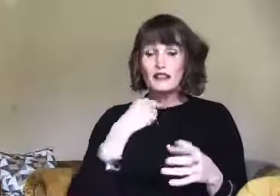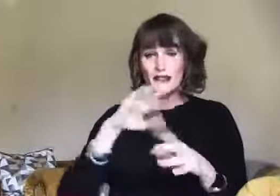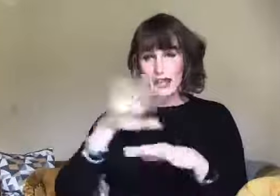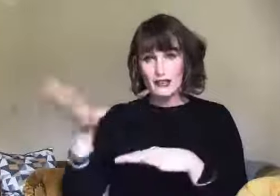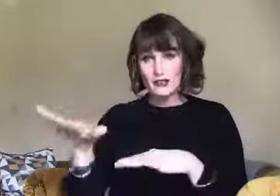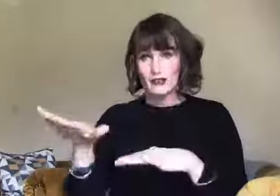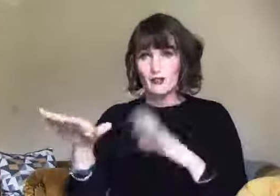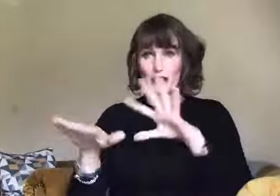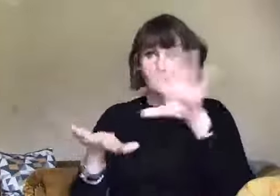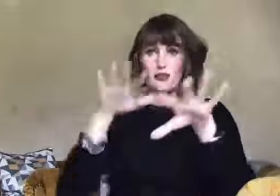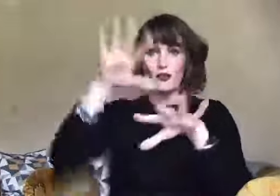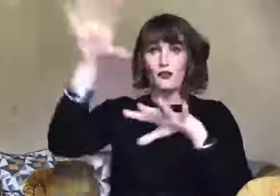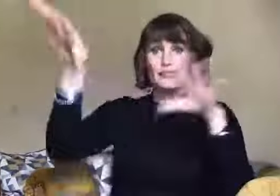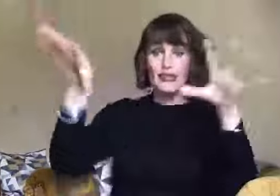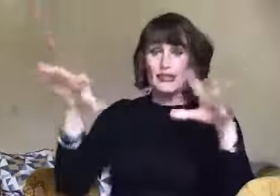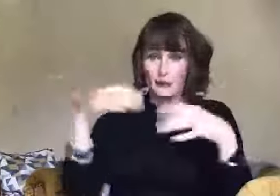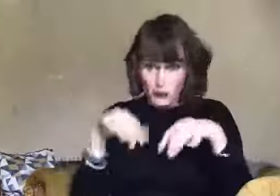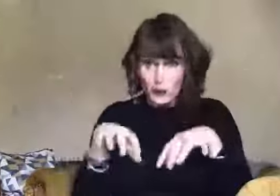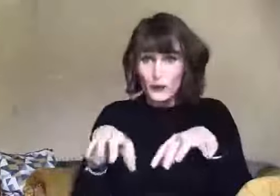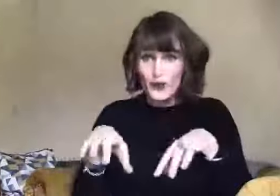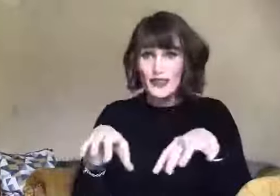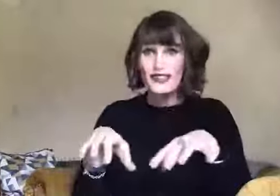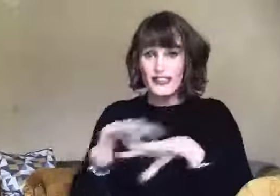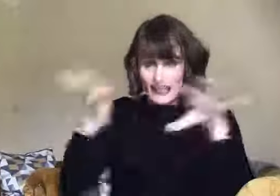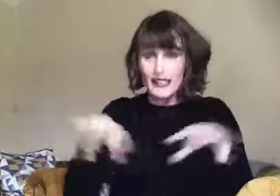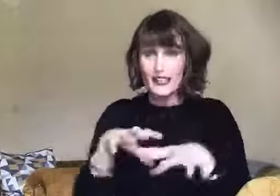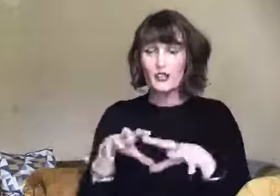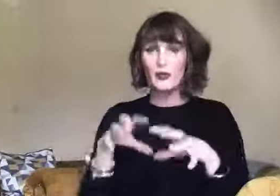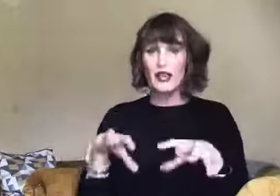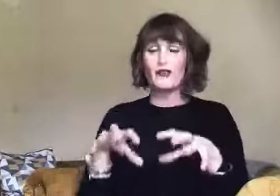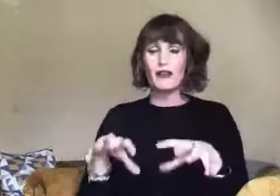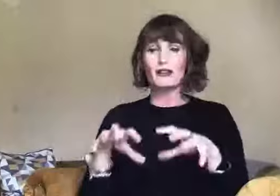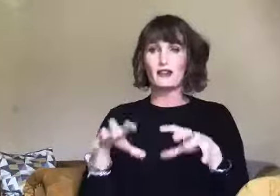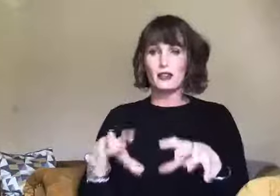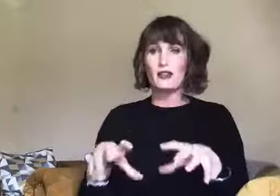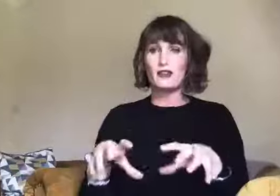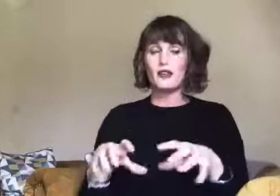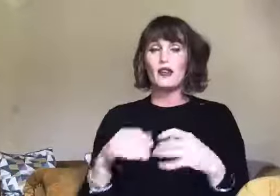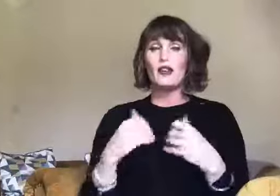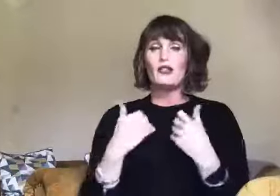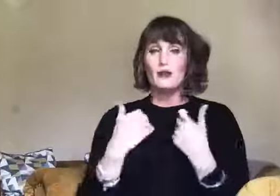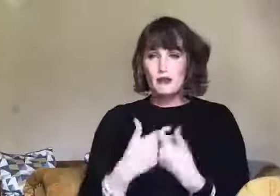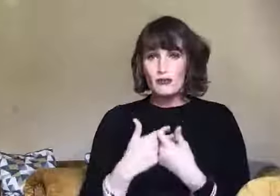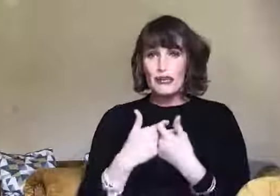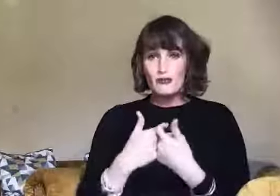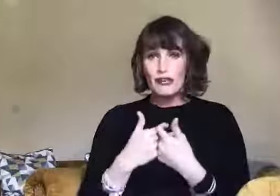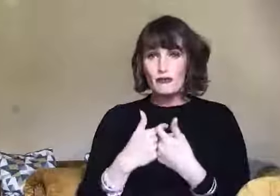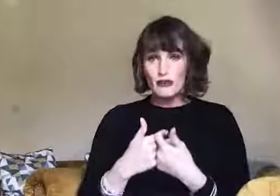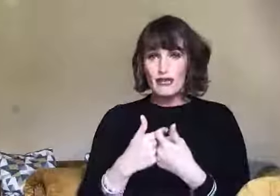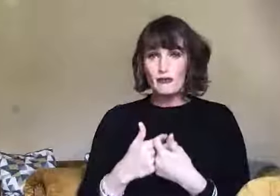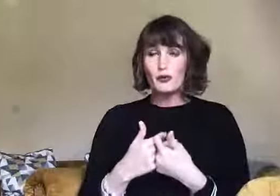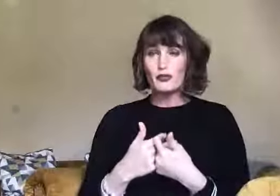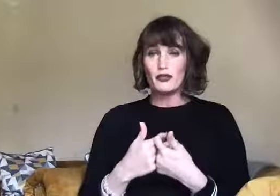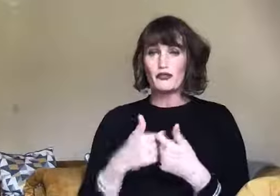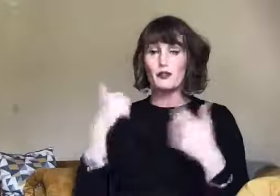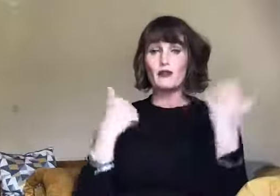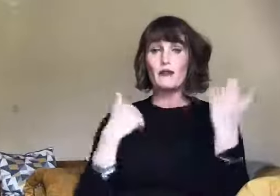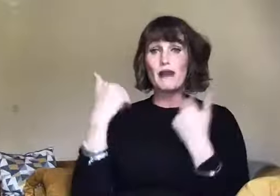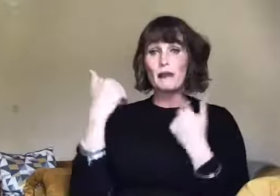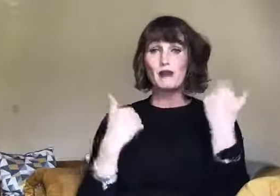different accents, because obviously within the English, we have accents too. So it's really, really, really important that we